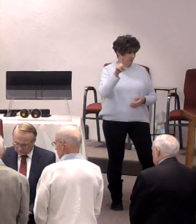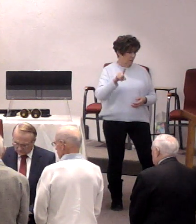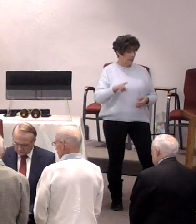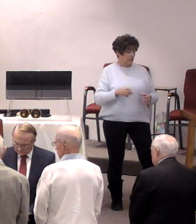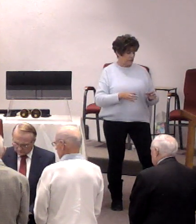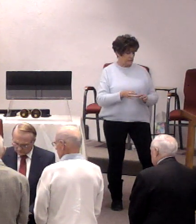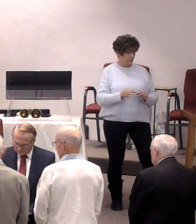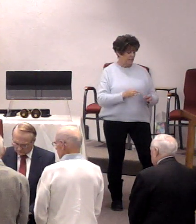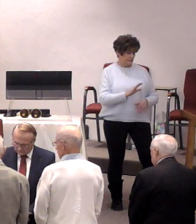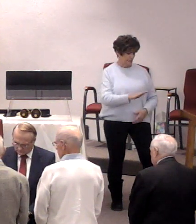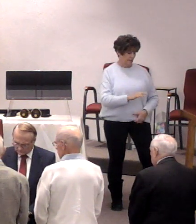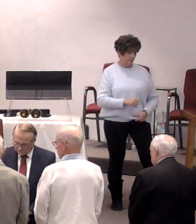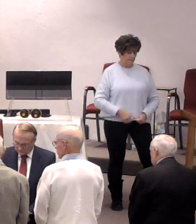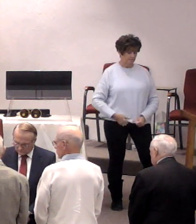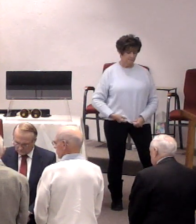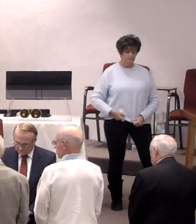with